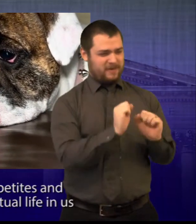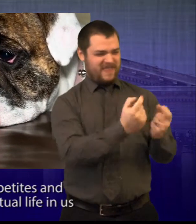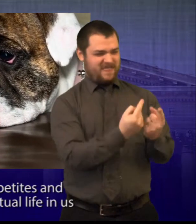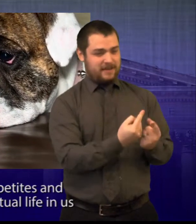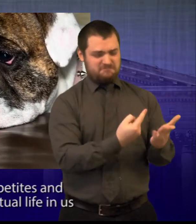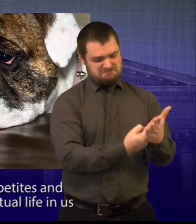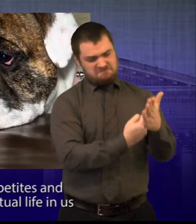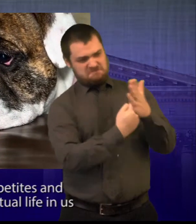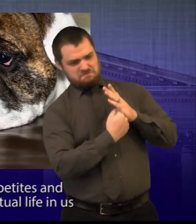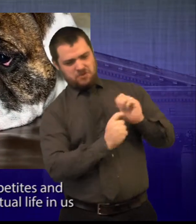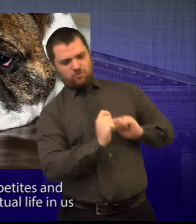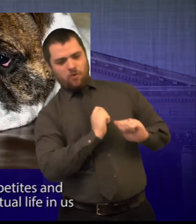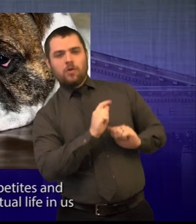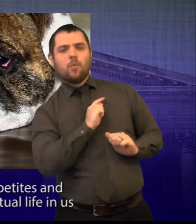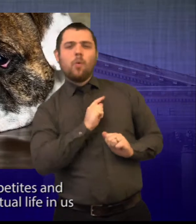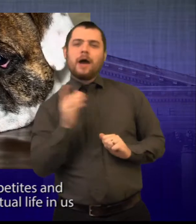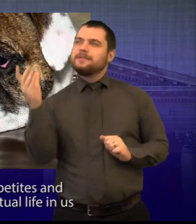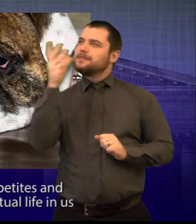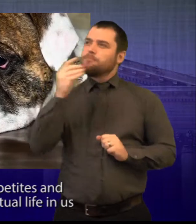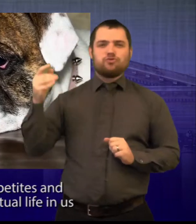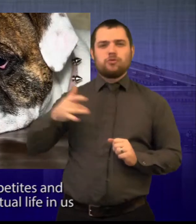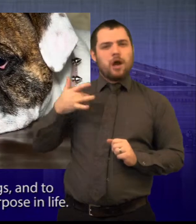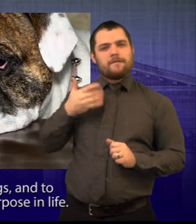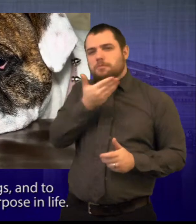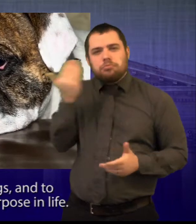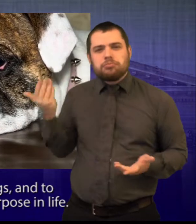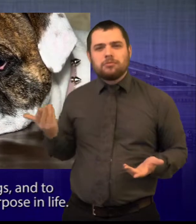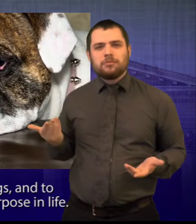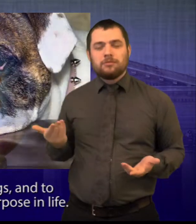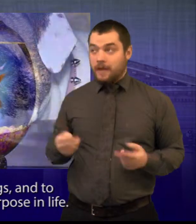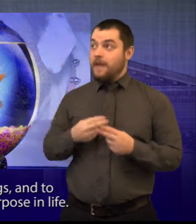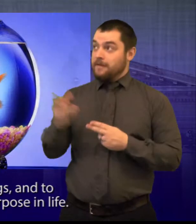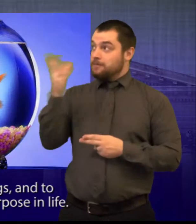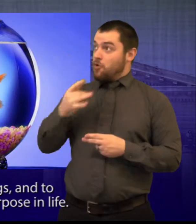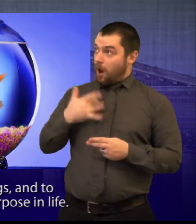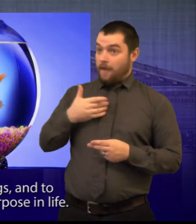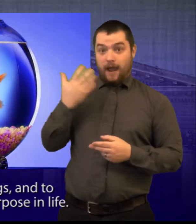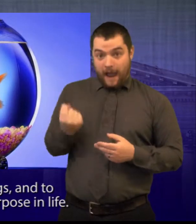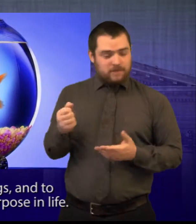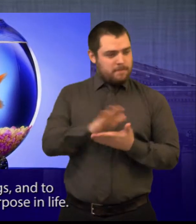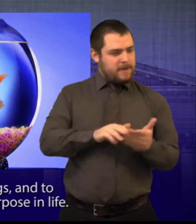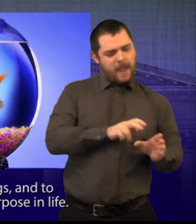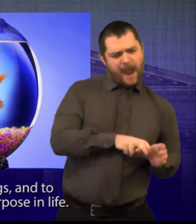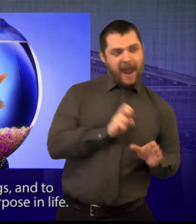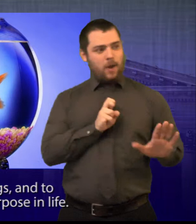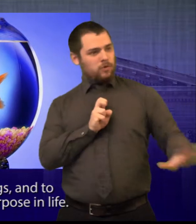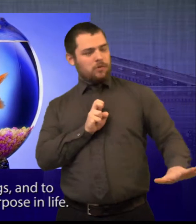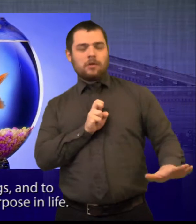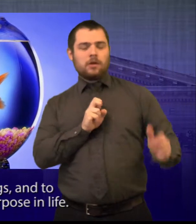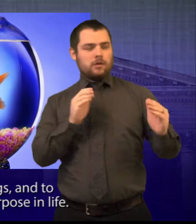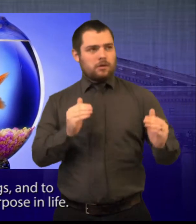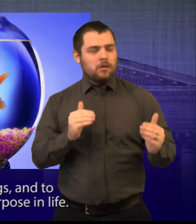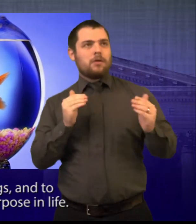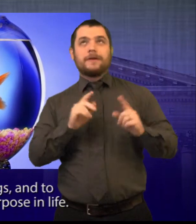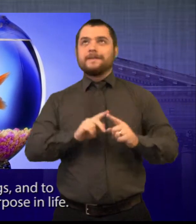desires because we have no spiritual life in us to lift us up above these things and to give us